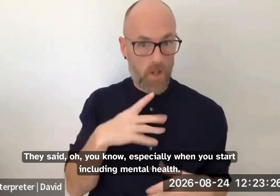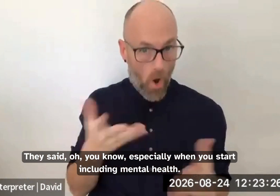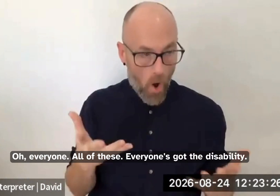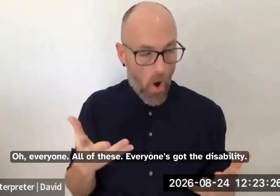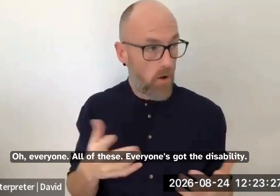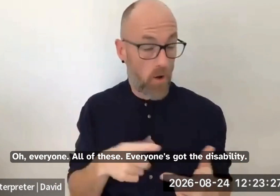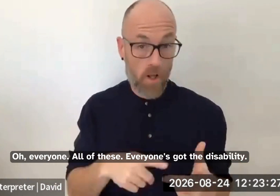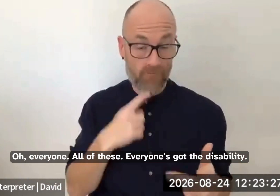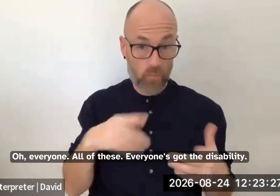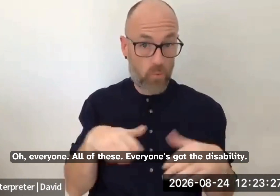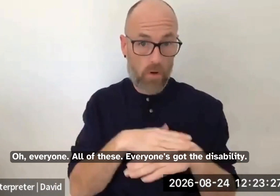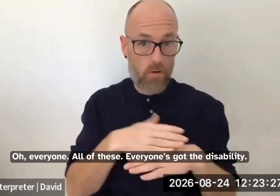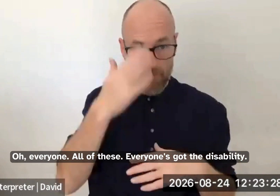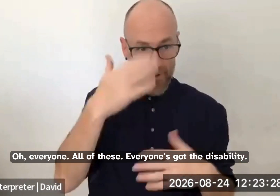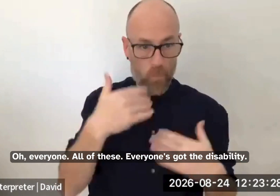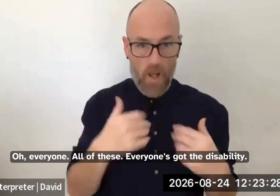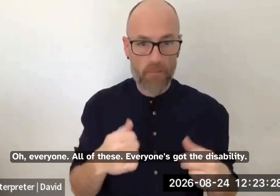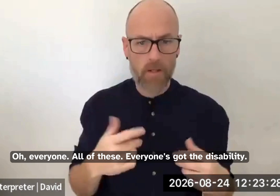mental health,